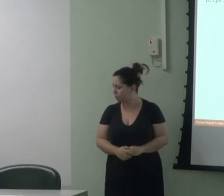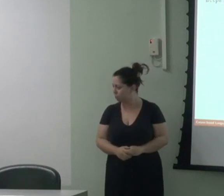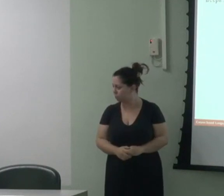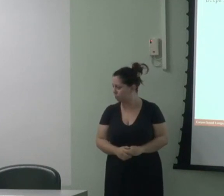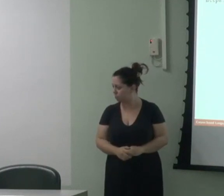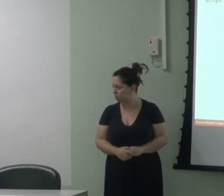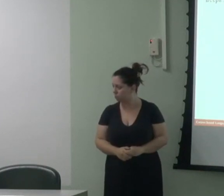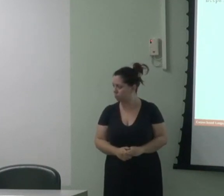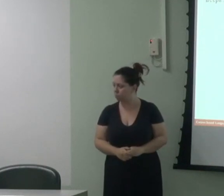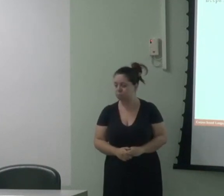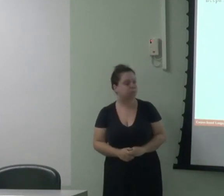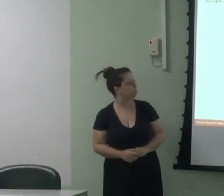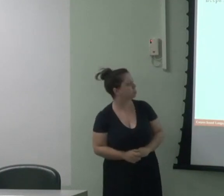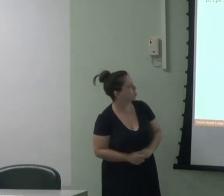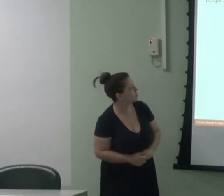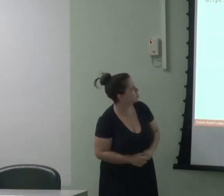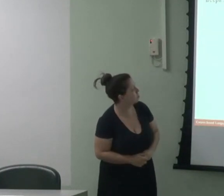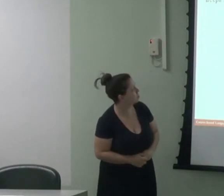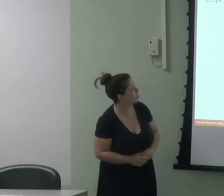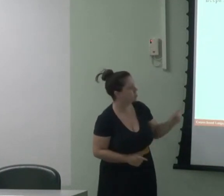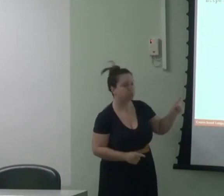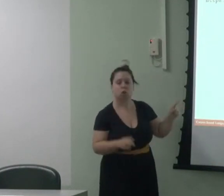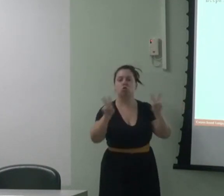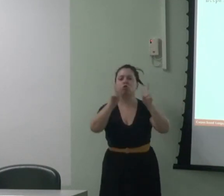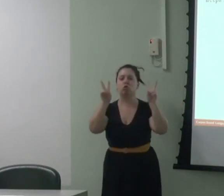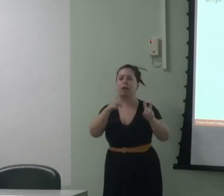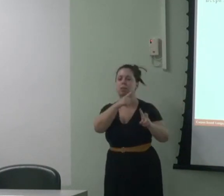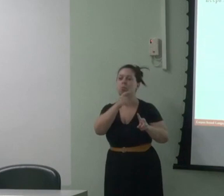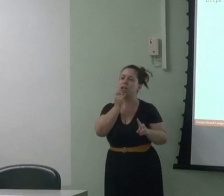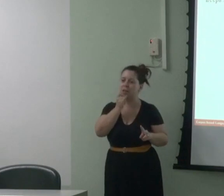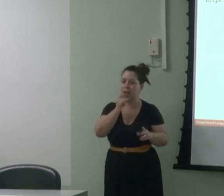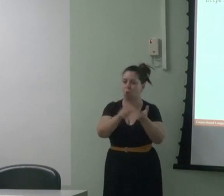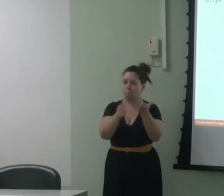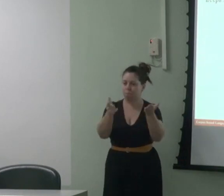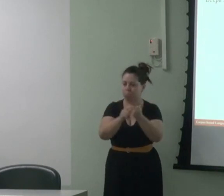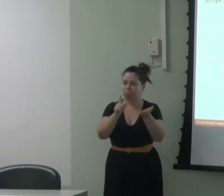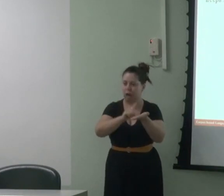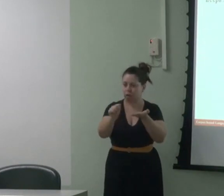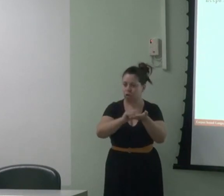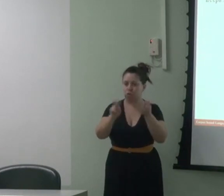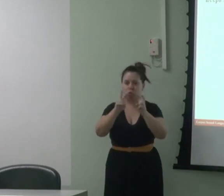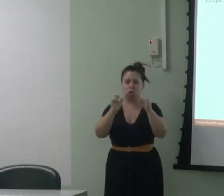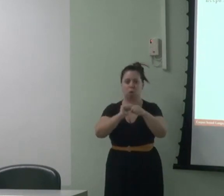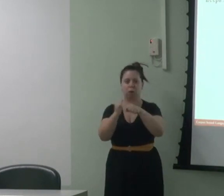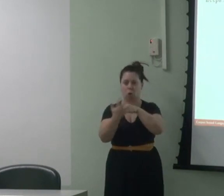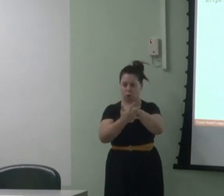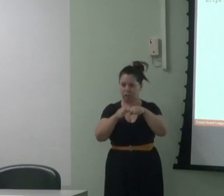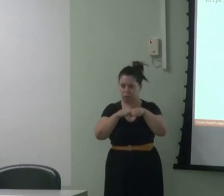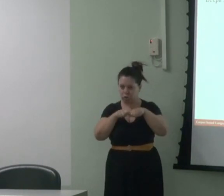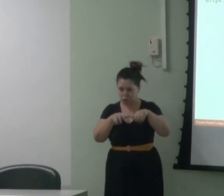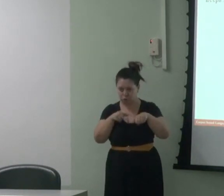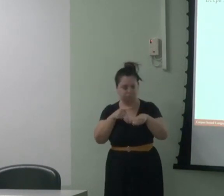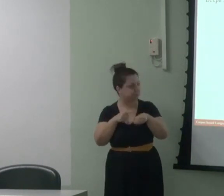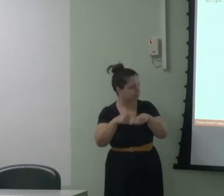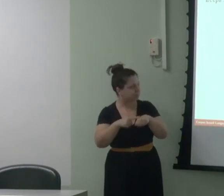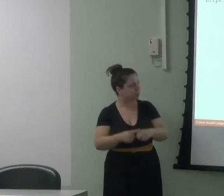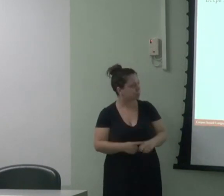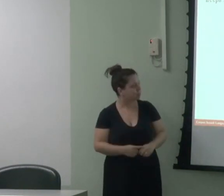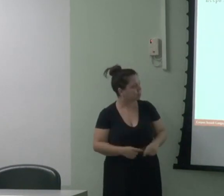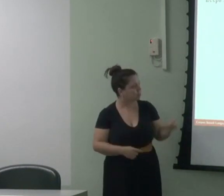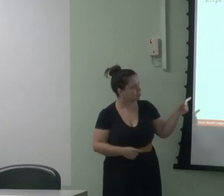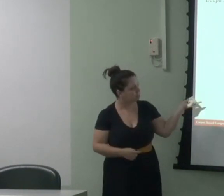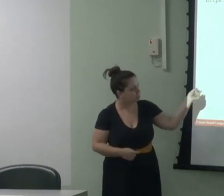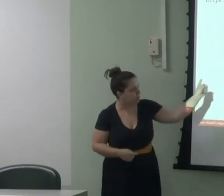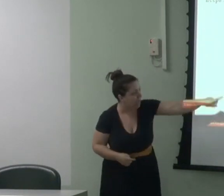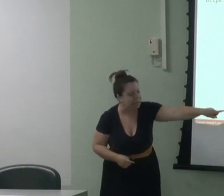written Wikipedia page about COVID-19, and then it's to the right-hand side, it's analyzed in